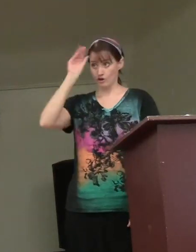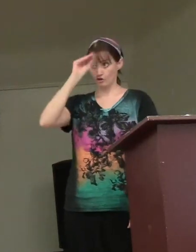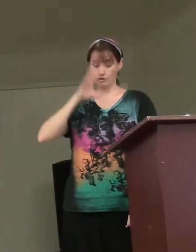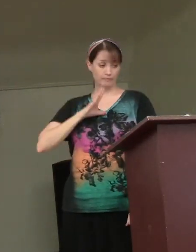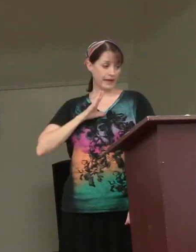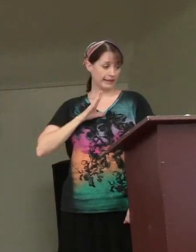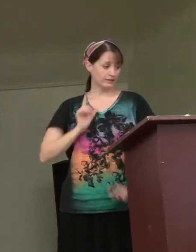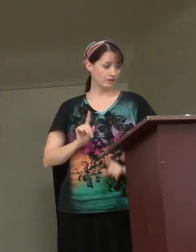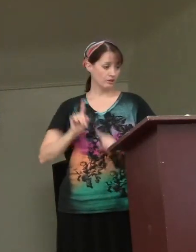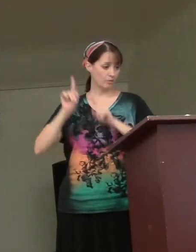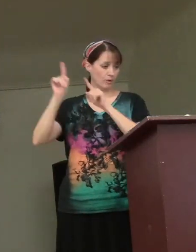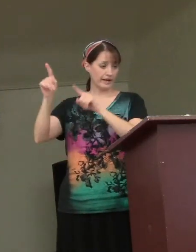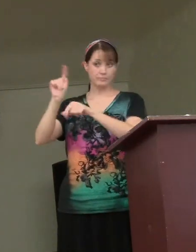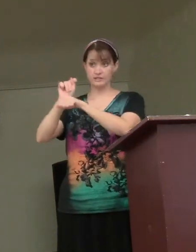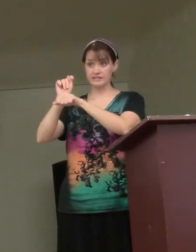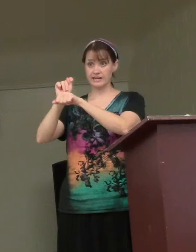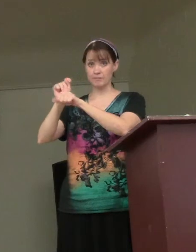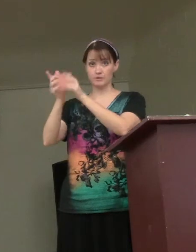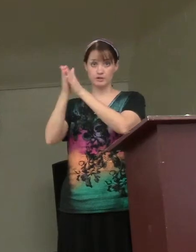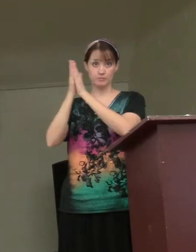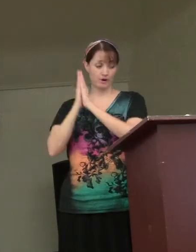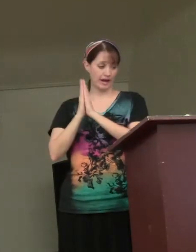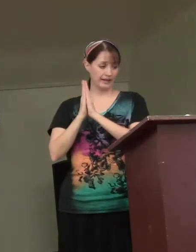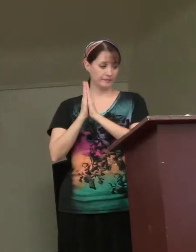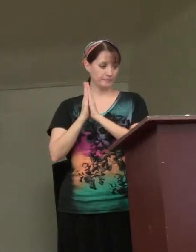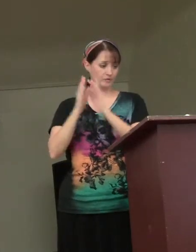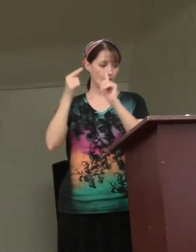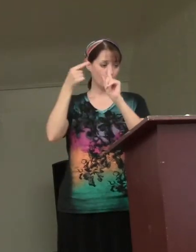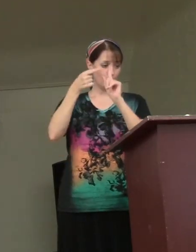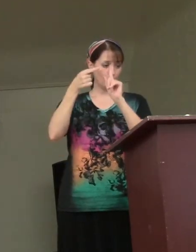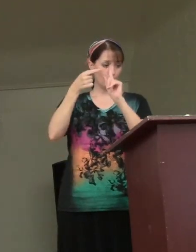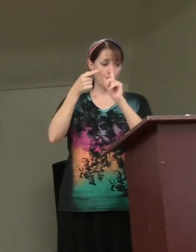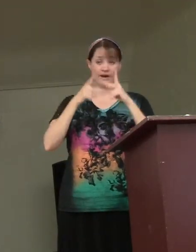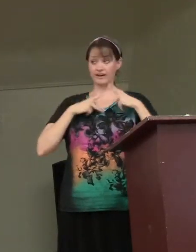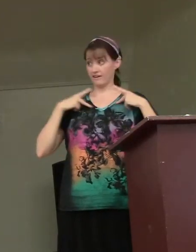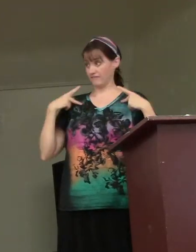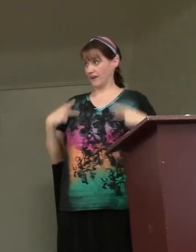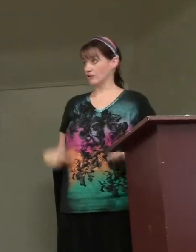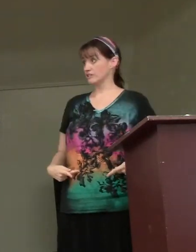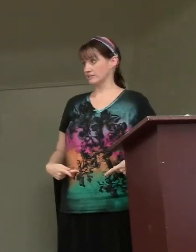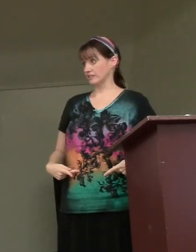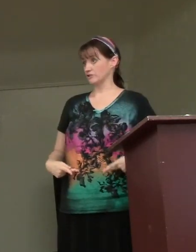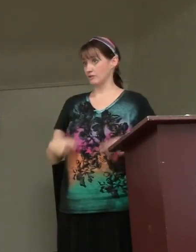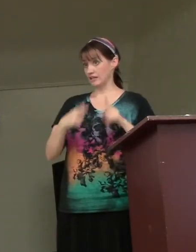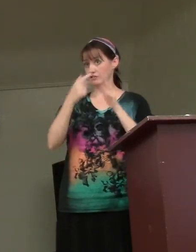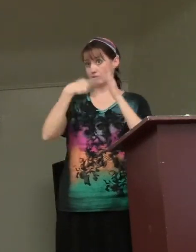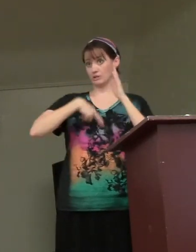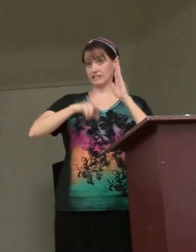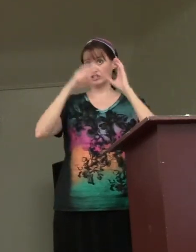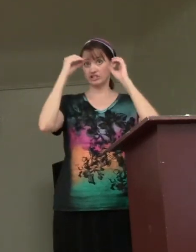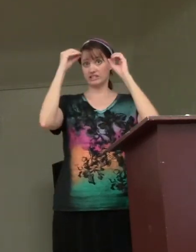Two men went up to the temple to pray. One a Pharisee, so that's the religious